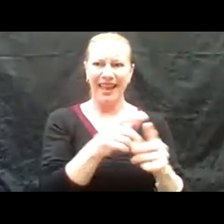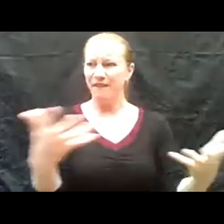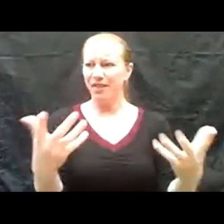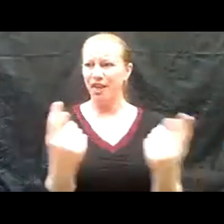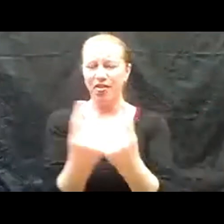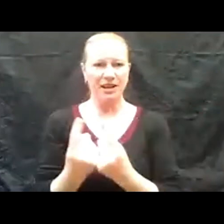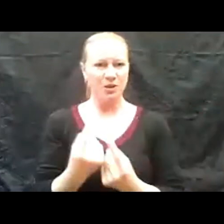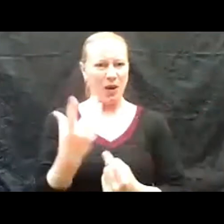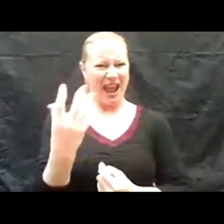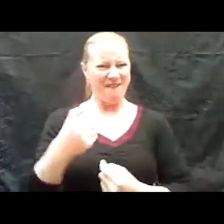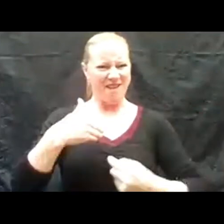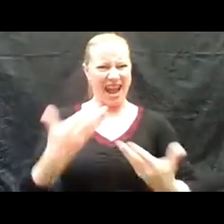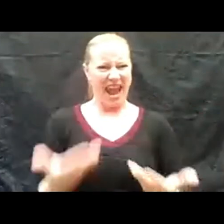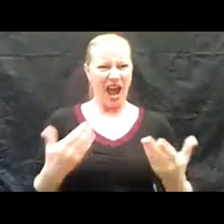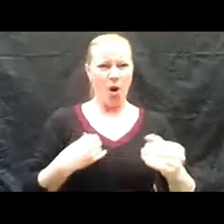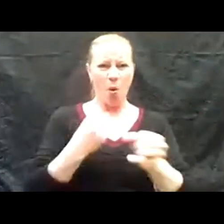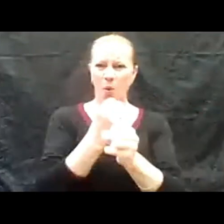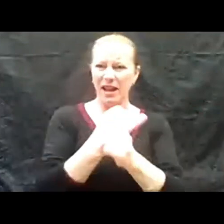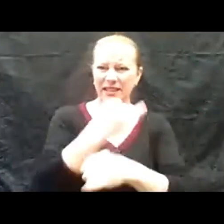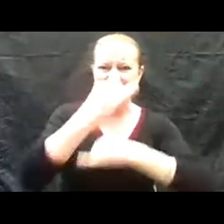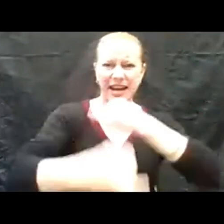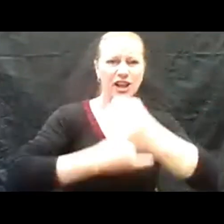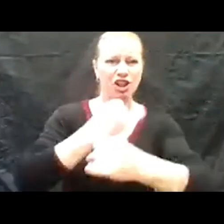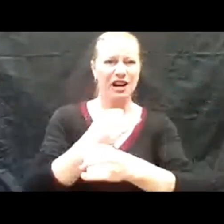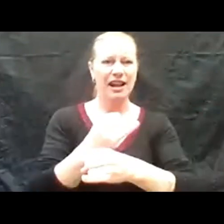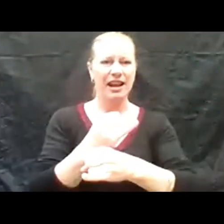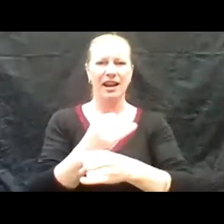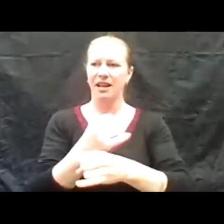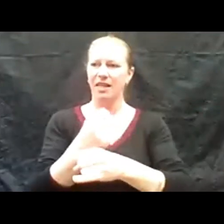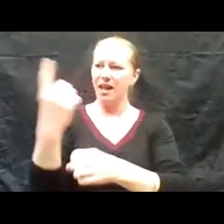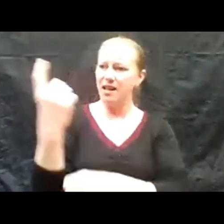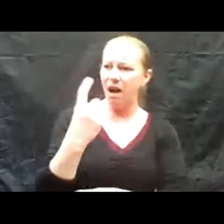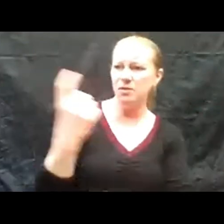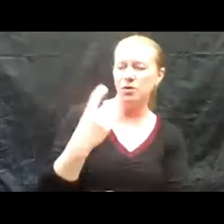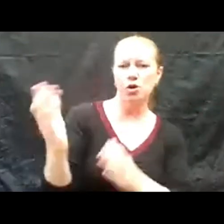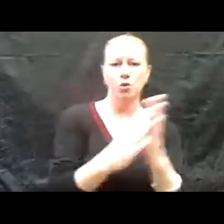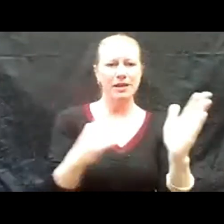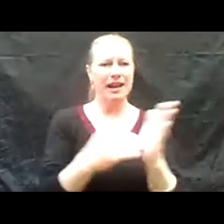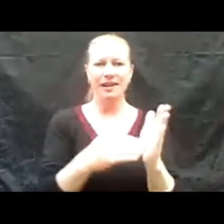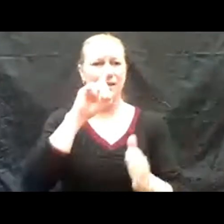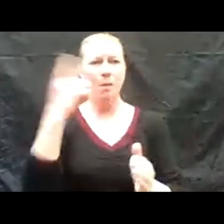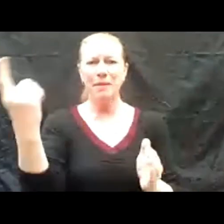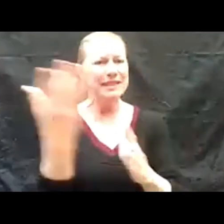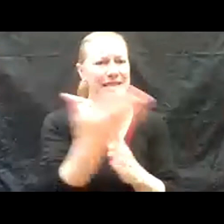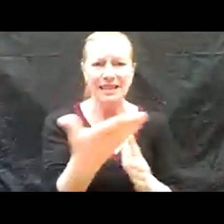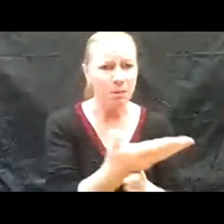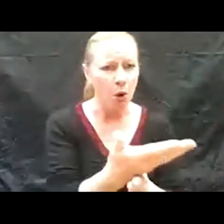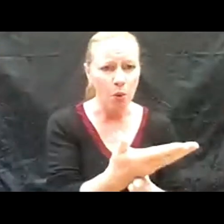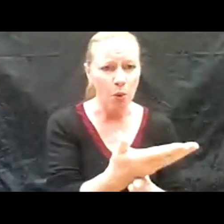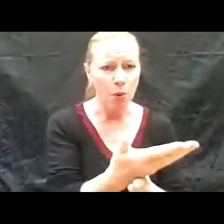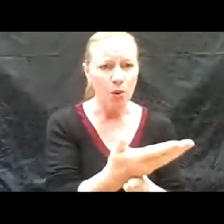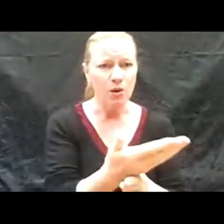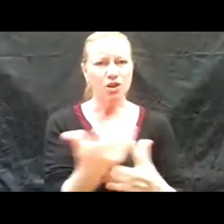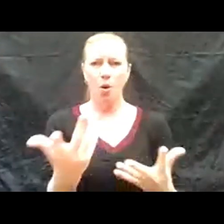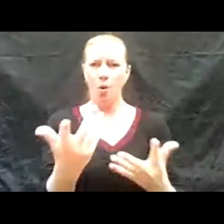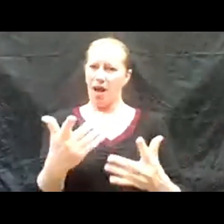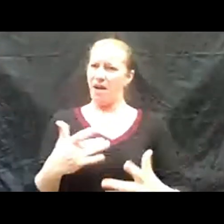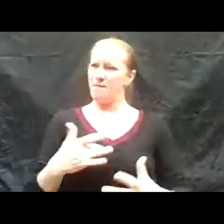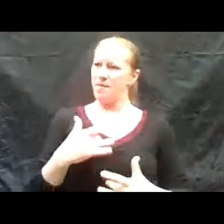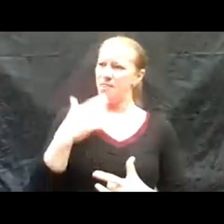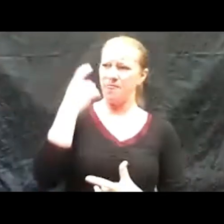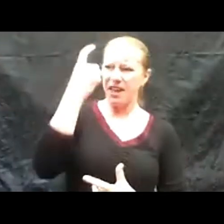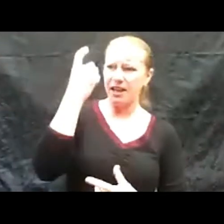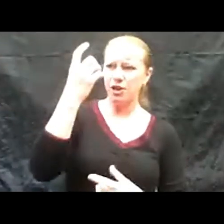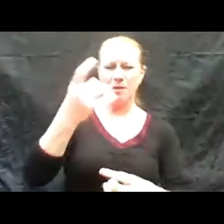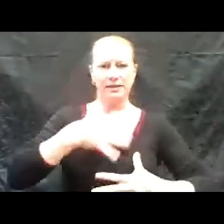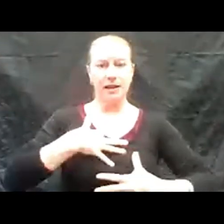have now internationally that comes into our country wouldn't be accessible. So I'm kind of thinking to myself, well, if